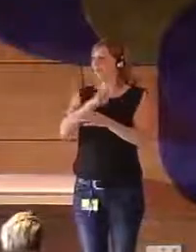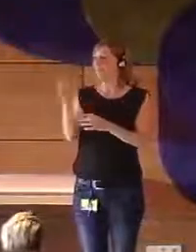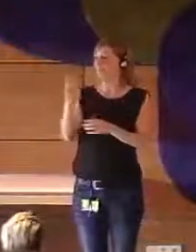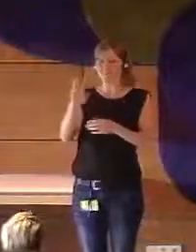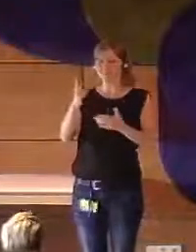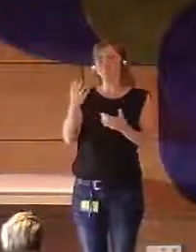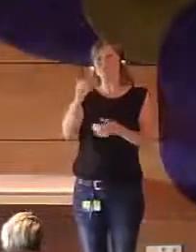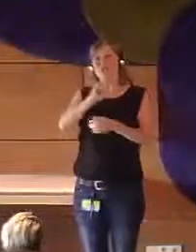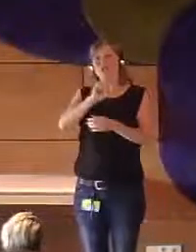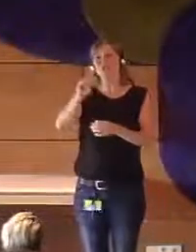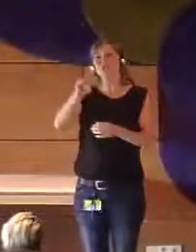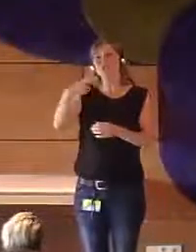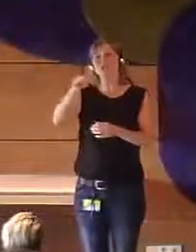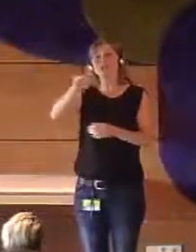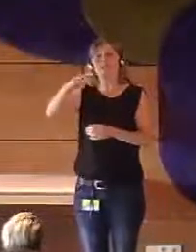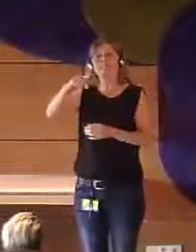Charles Darwin. So